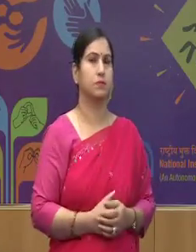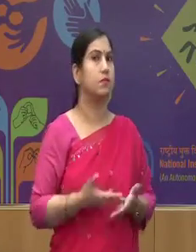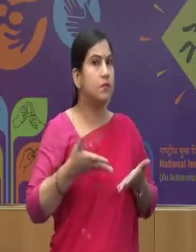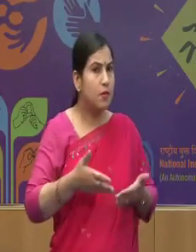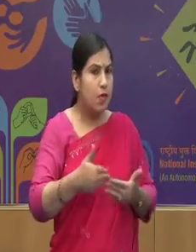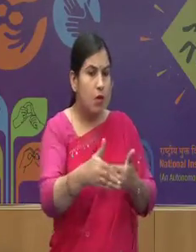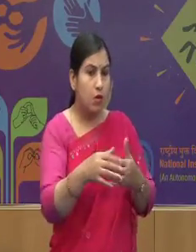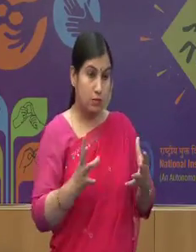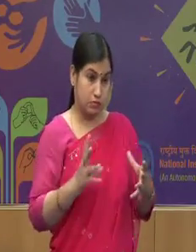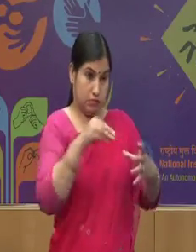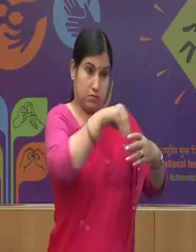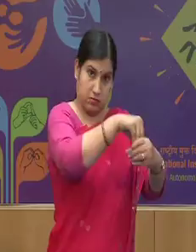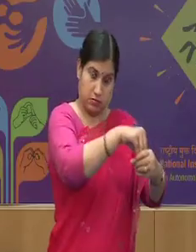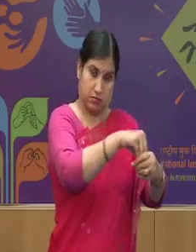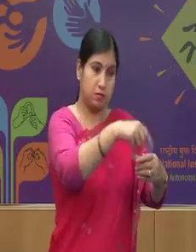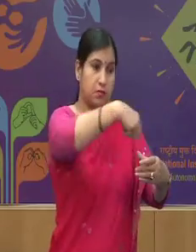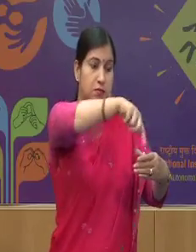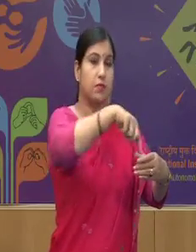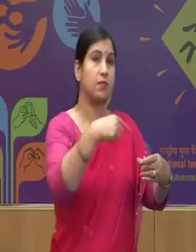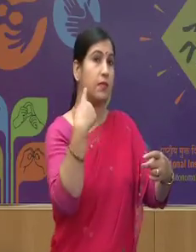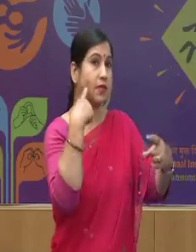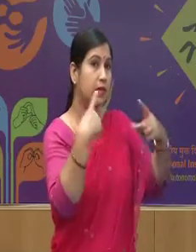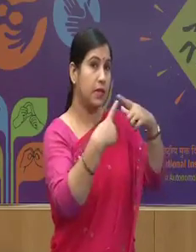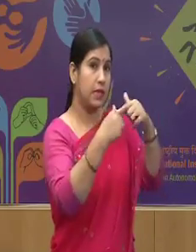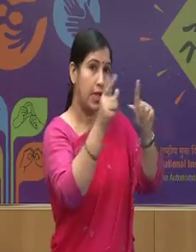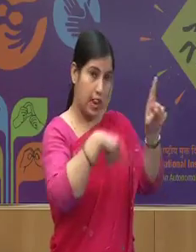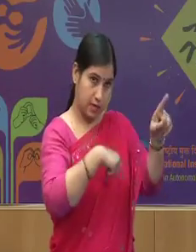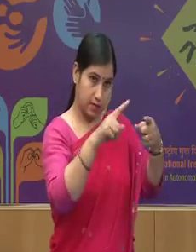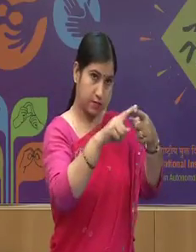The coming together of Italy, Germany, and Japan